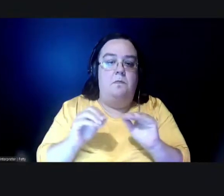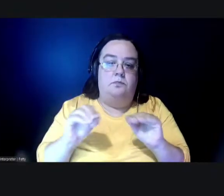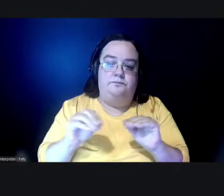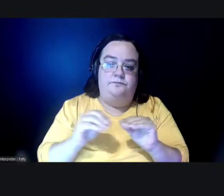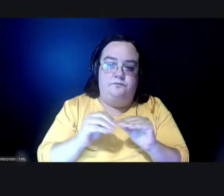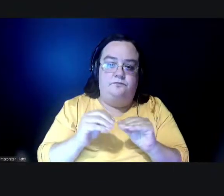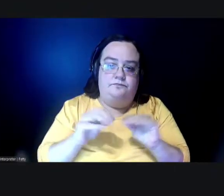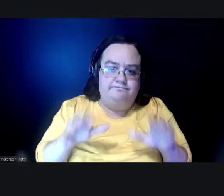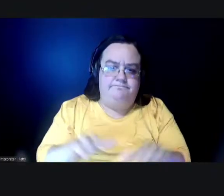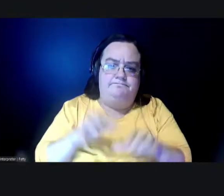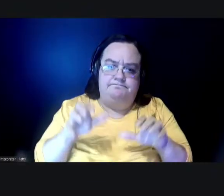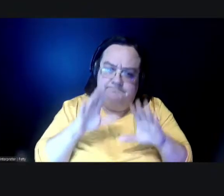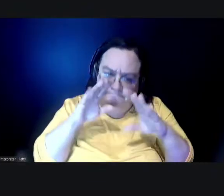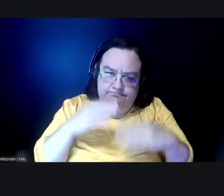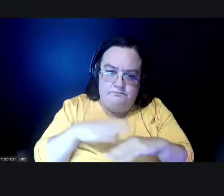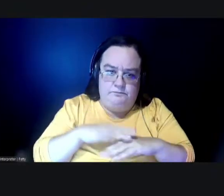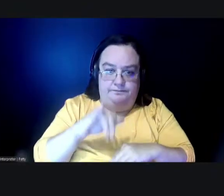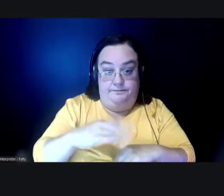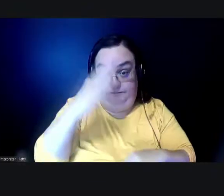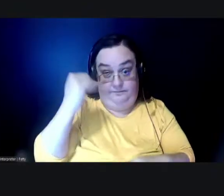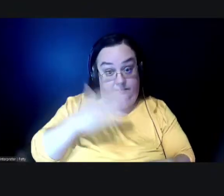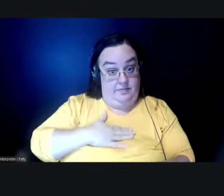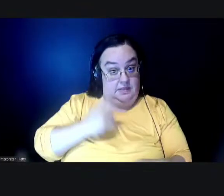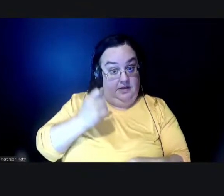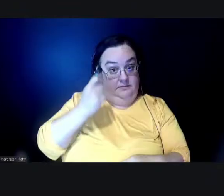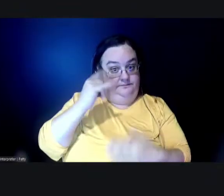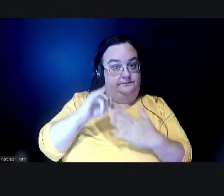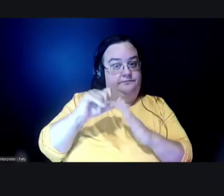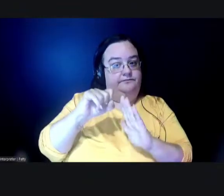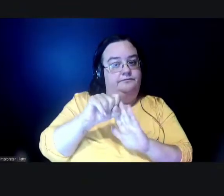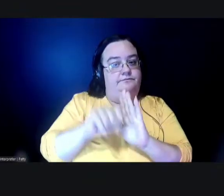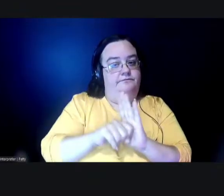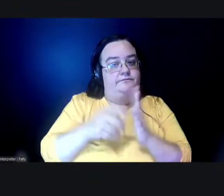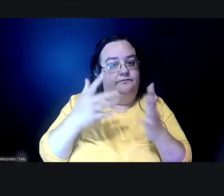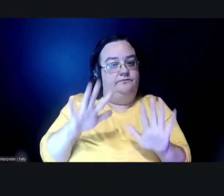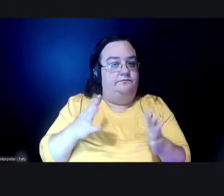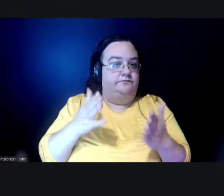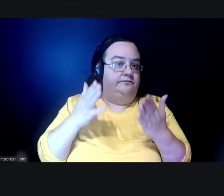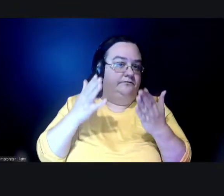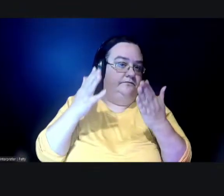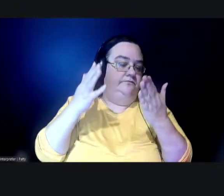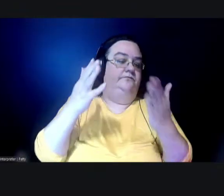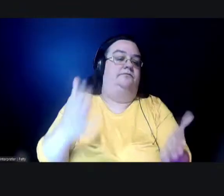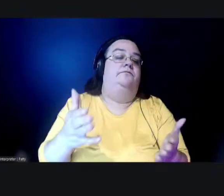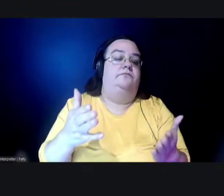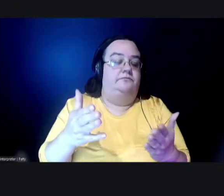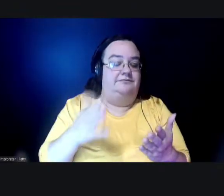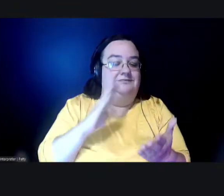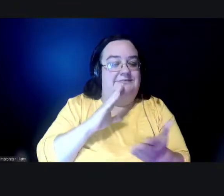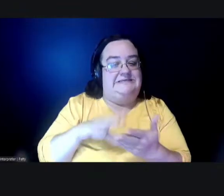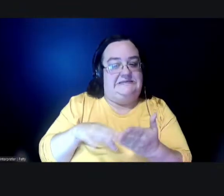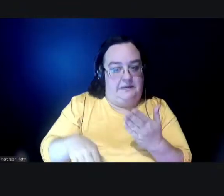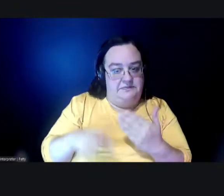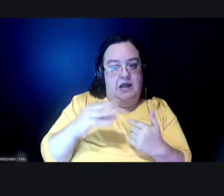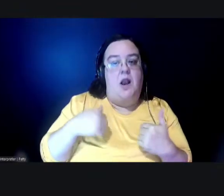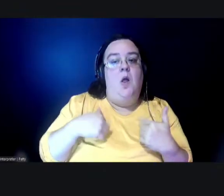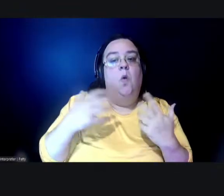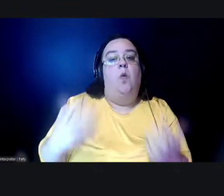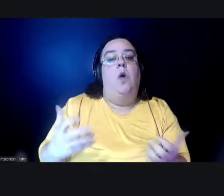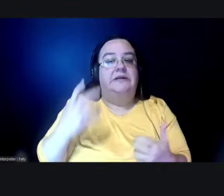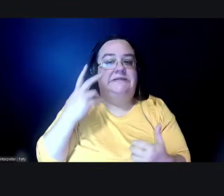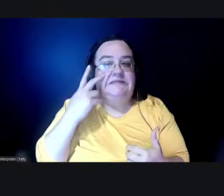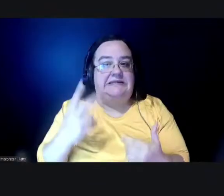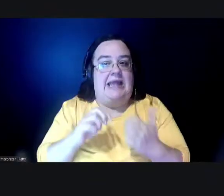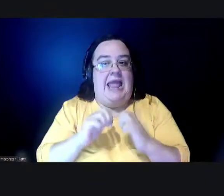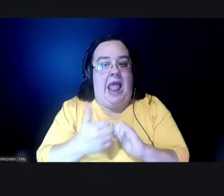this because it's my understanding that the state already offers an exemption, and I wanted to see how the